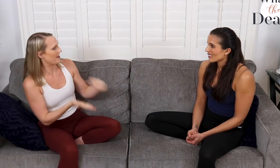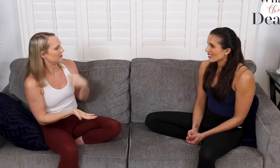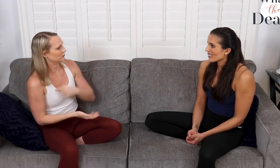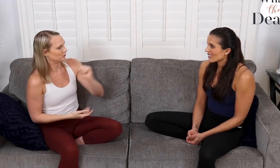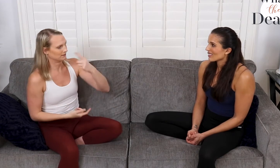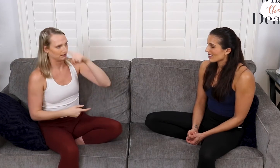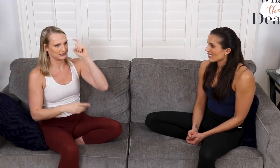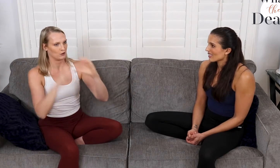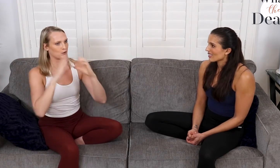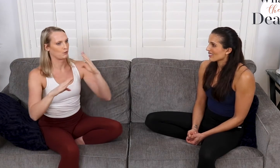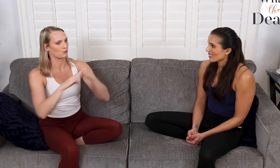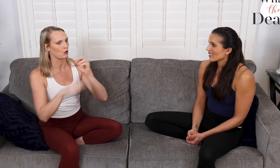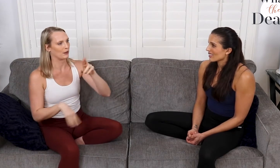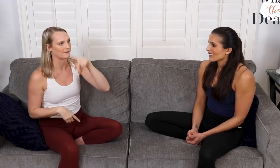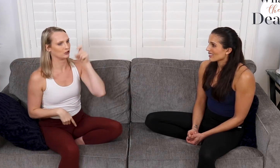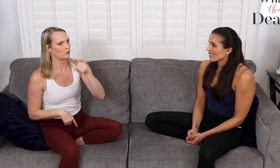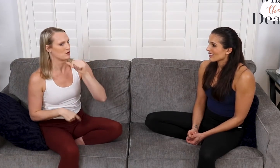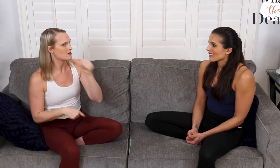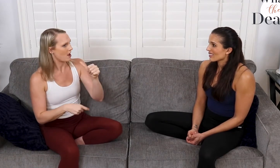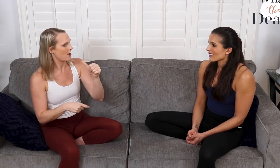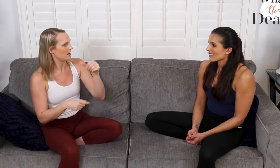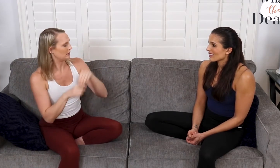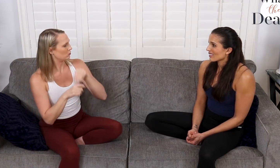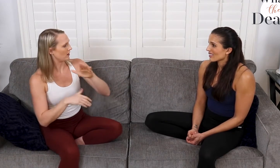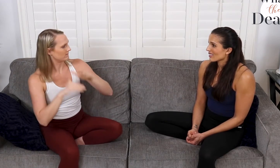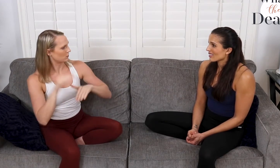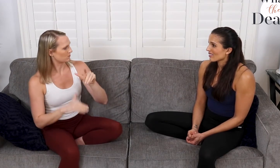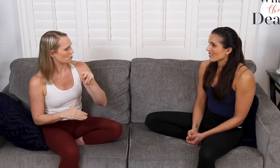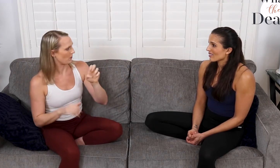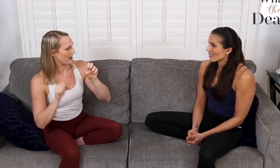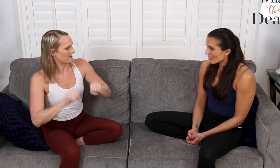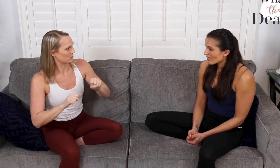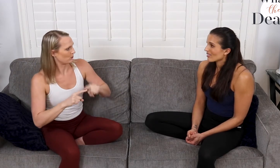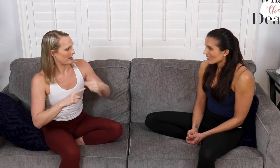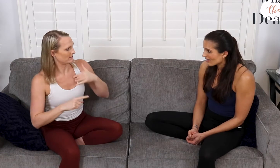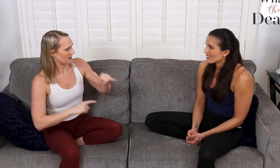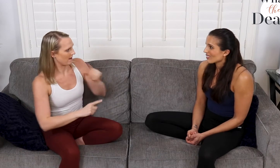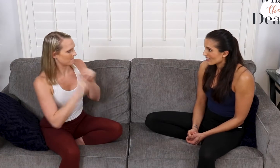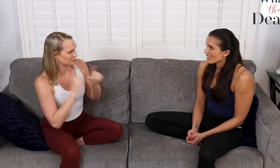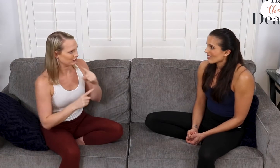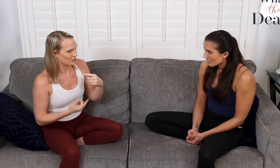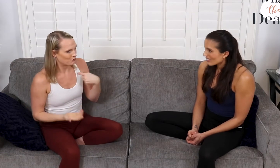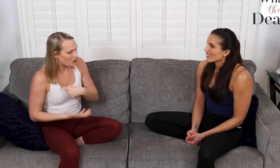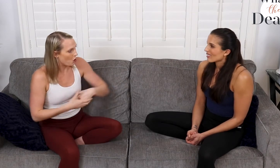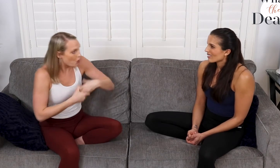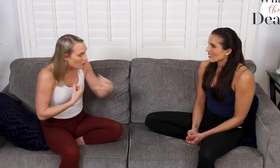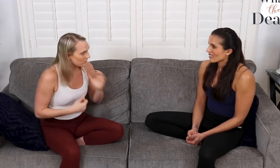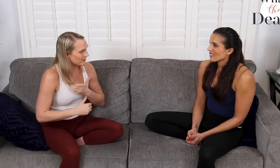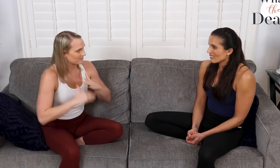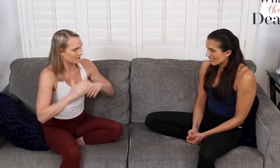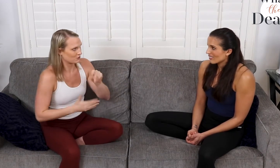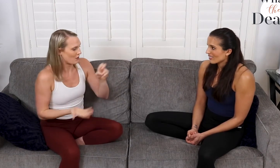there. And so I always emphasize the importance of that, because you walk into a hospital, you're there because of a negative reason. There's something wrong,